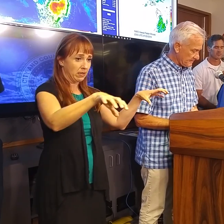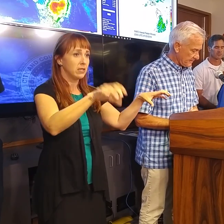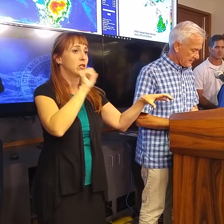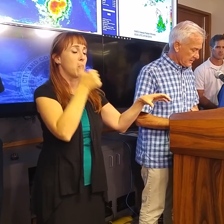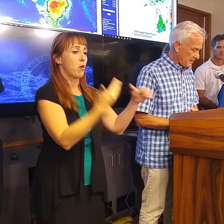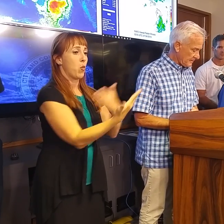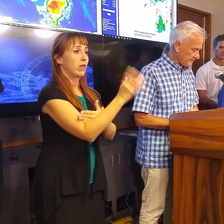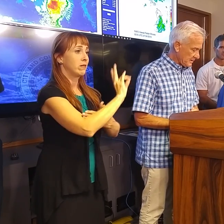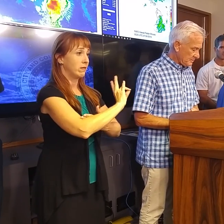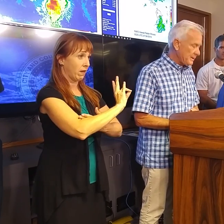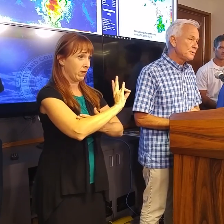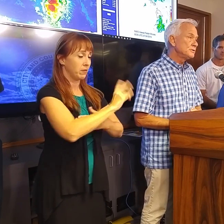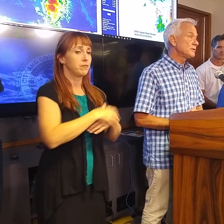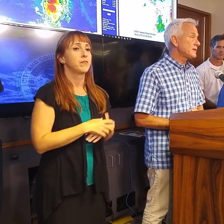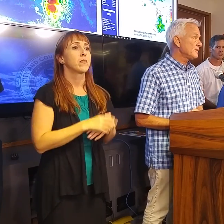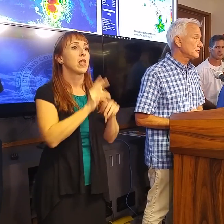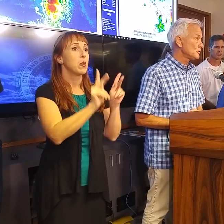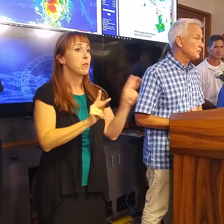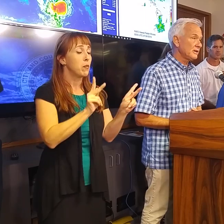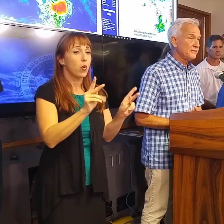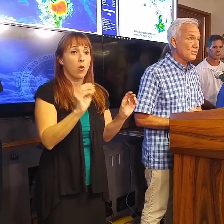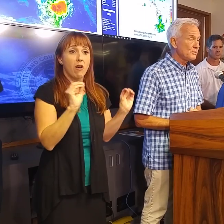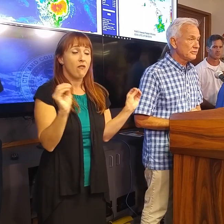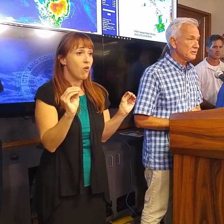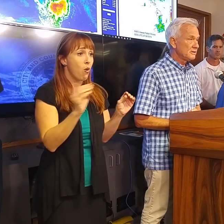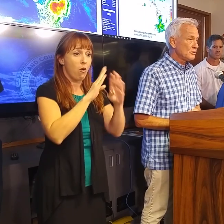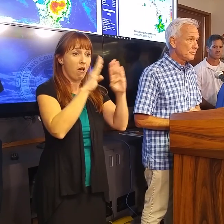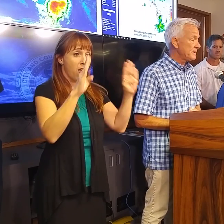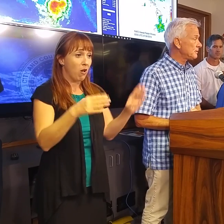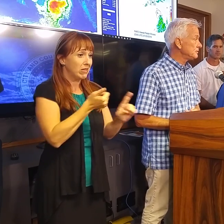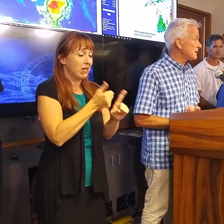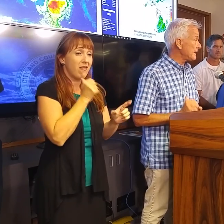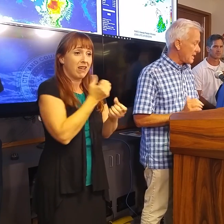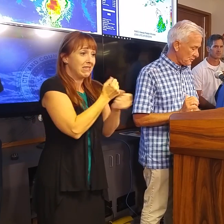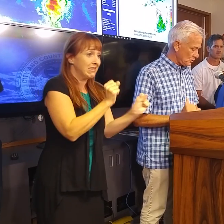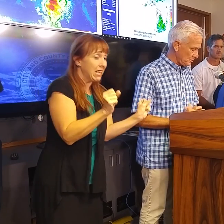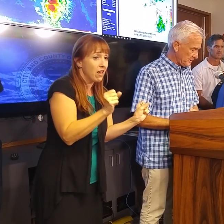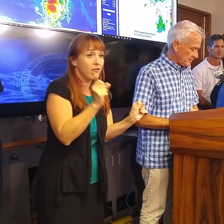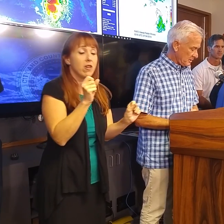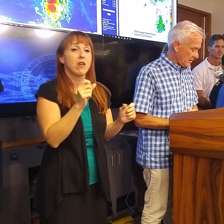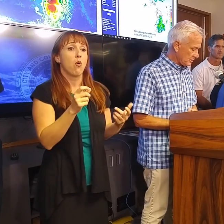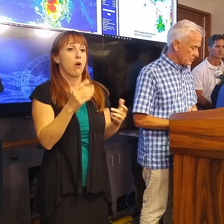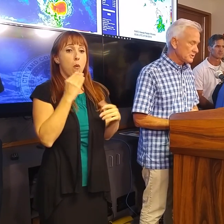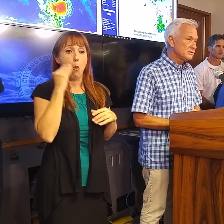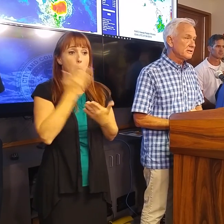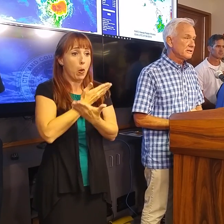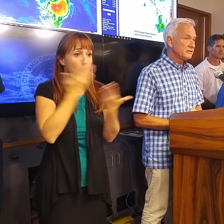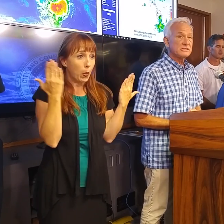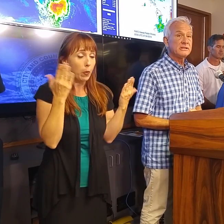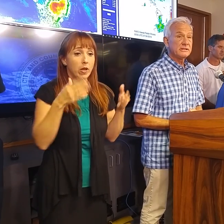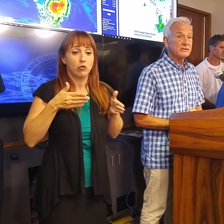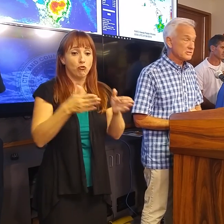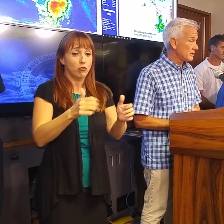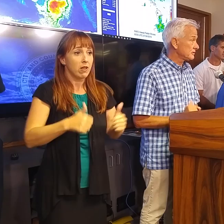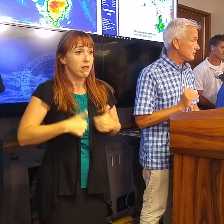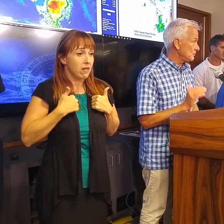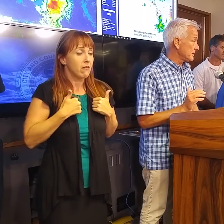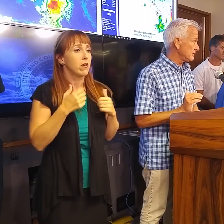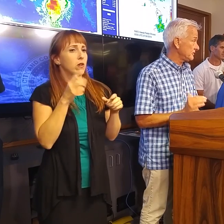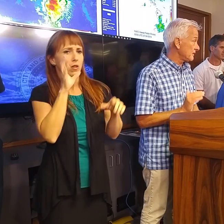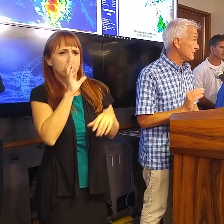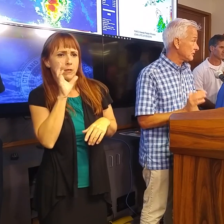morning. People who don't have storm-safe homes or people who do not have a home are encouraged to seek